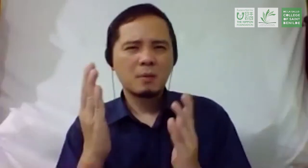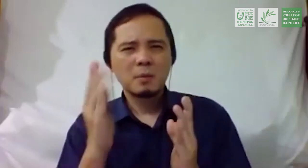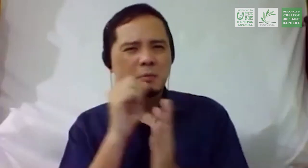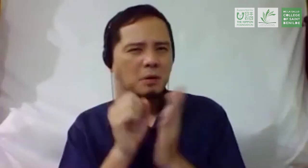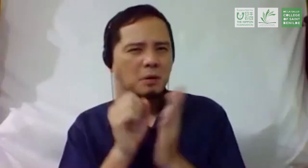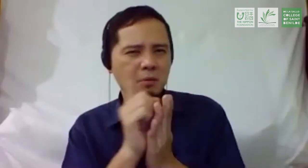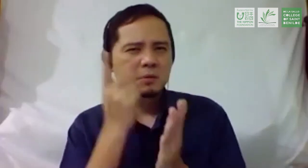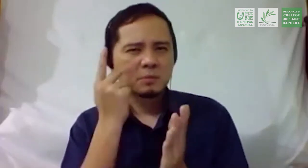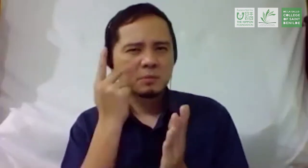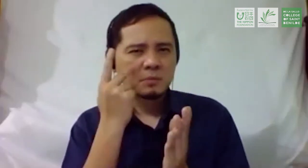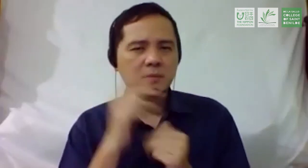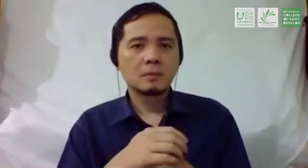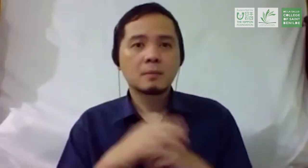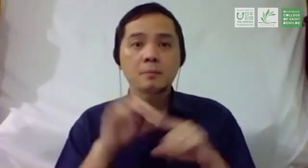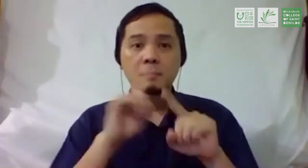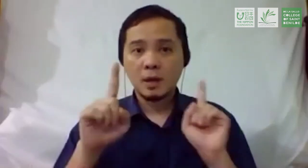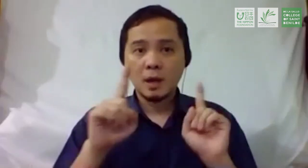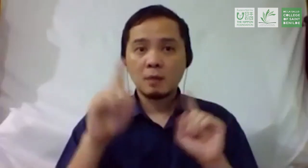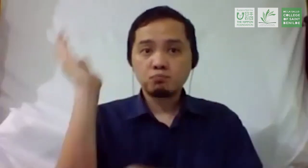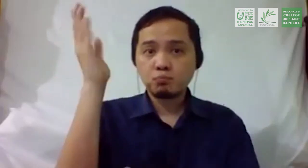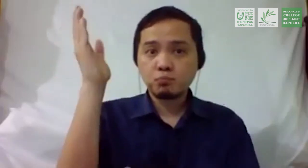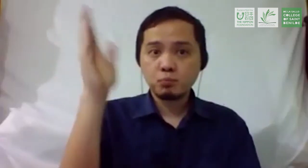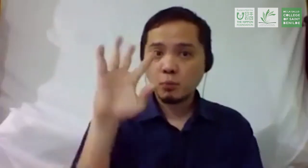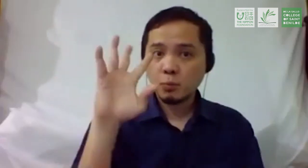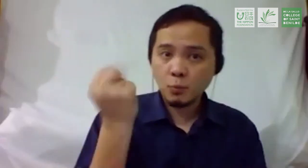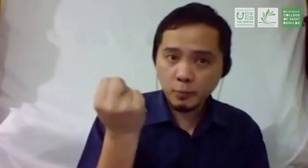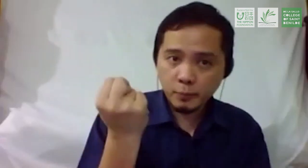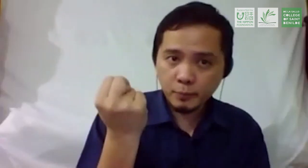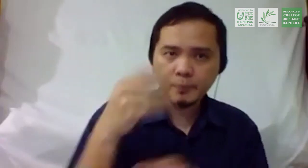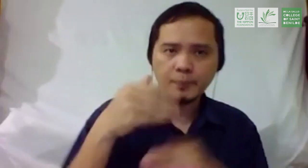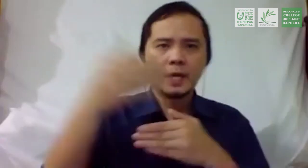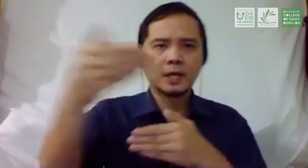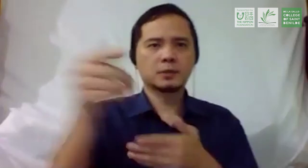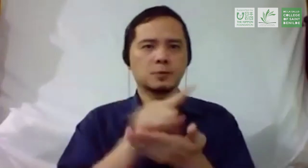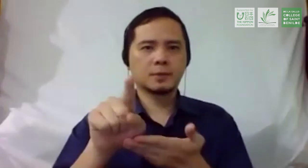you don't need to present until next week.